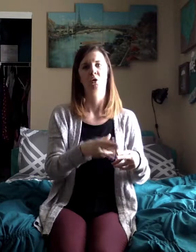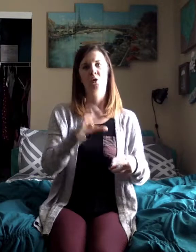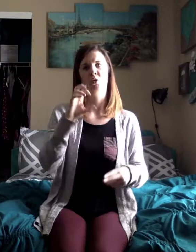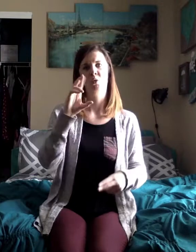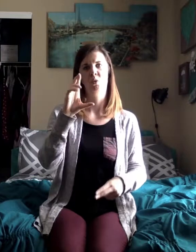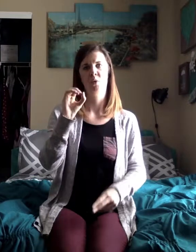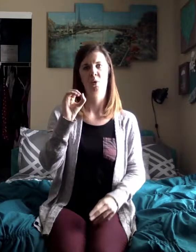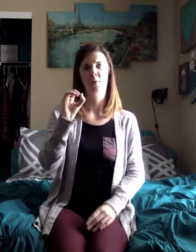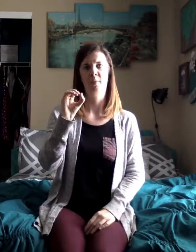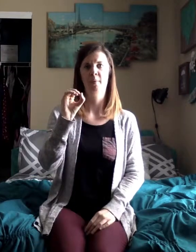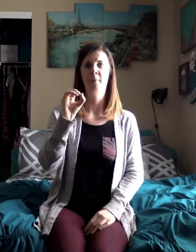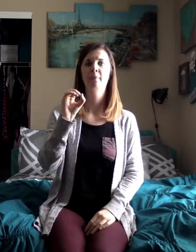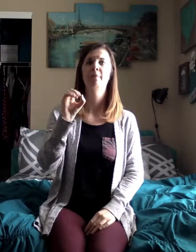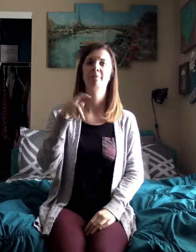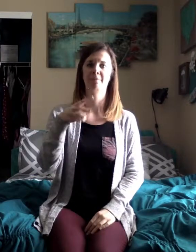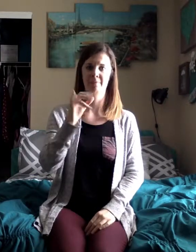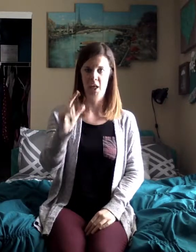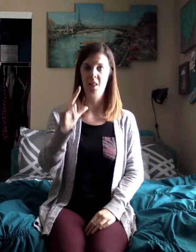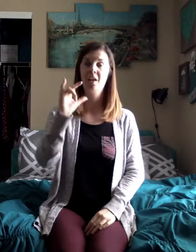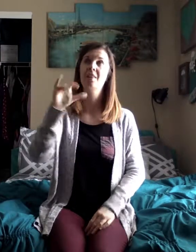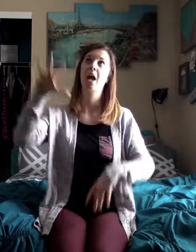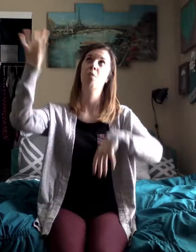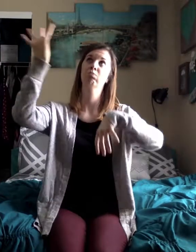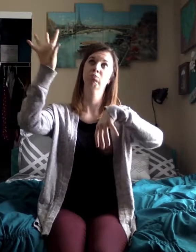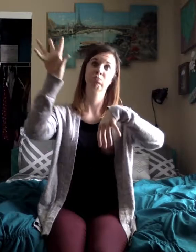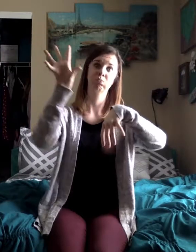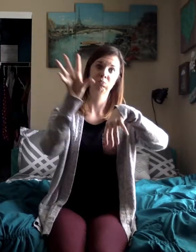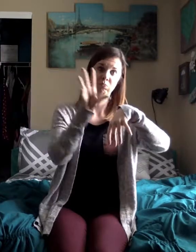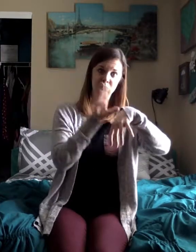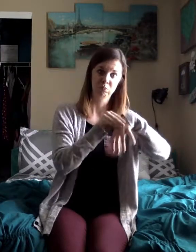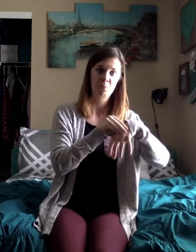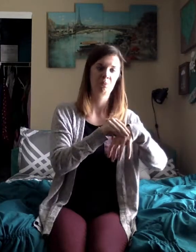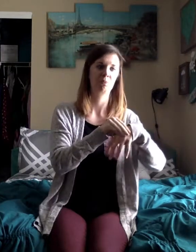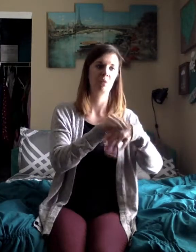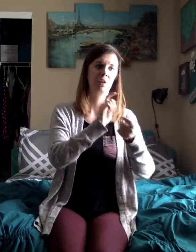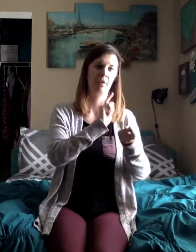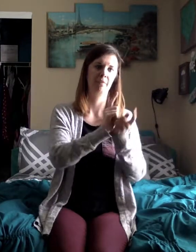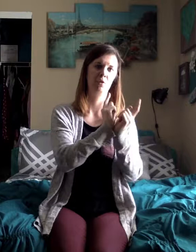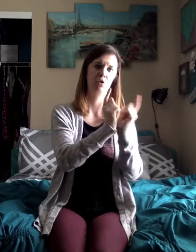the sun to convert water and carbon dioxide into sugar.